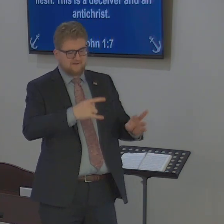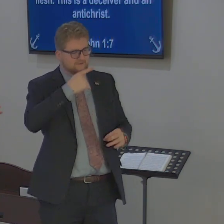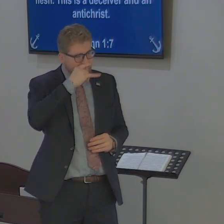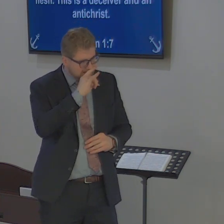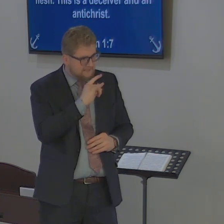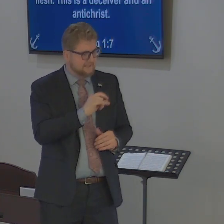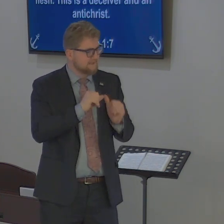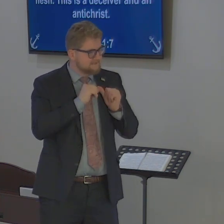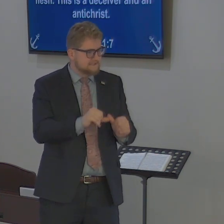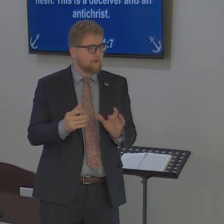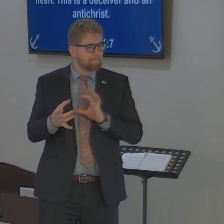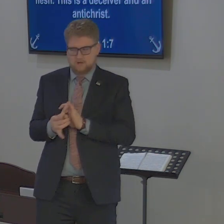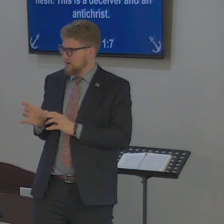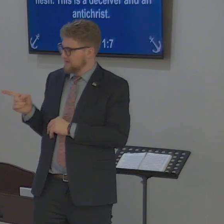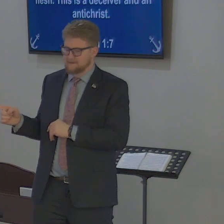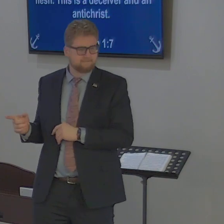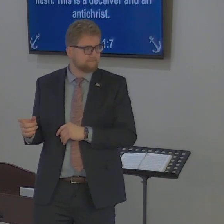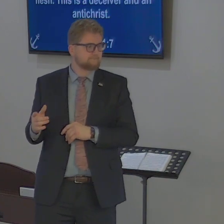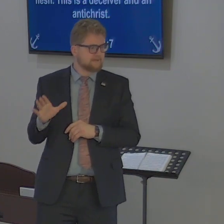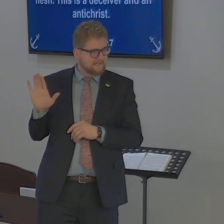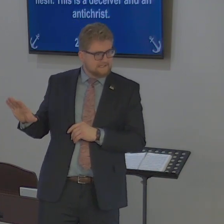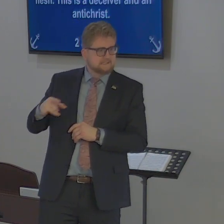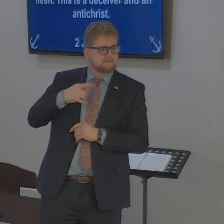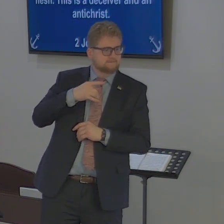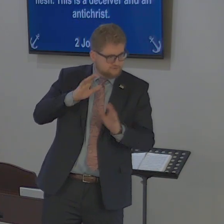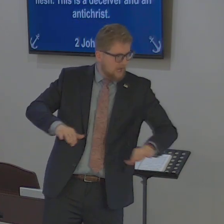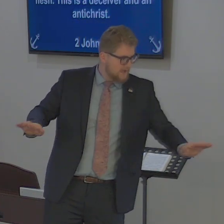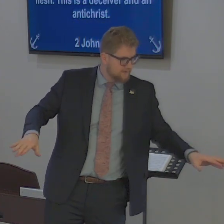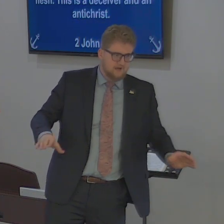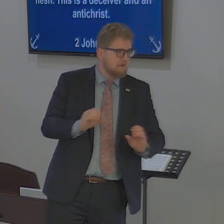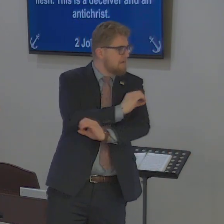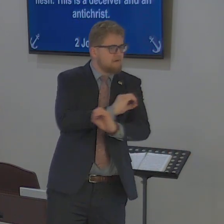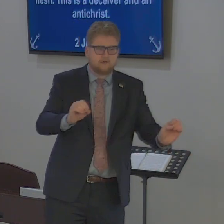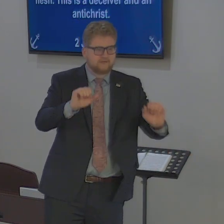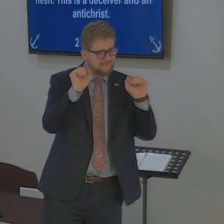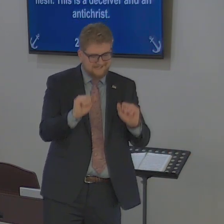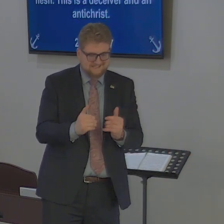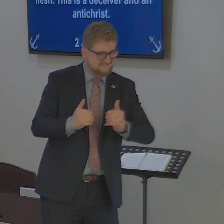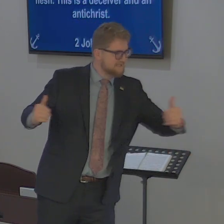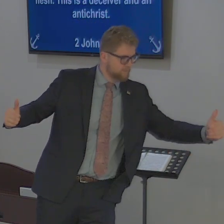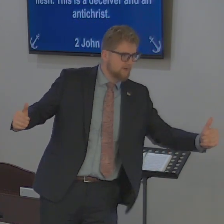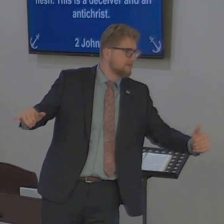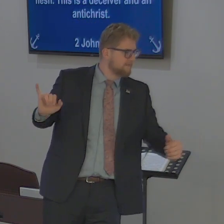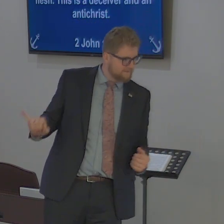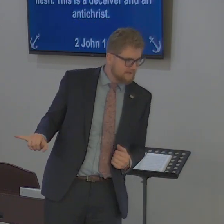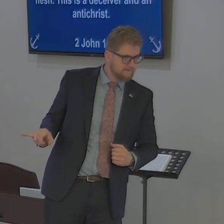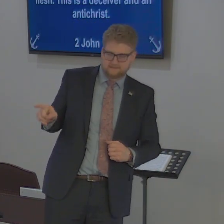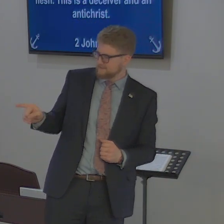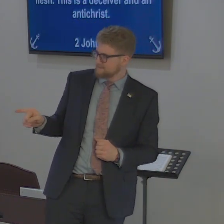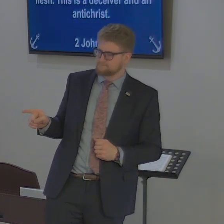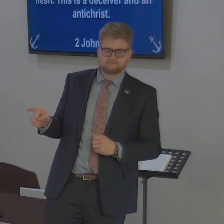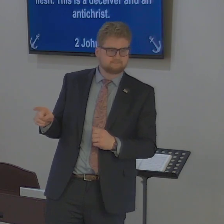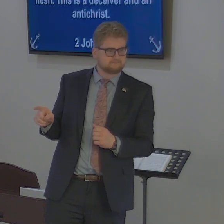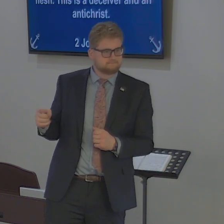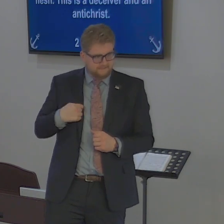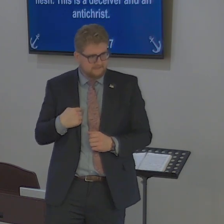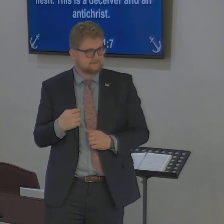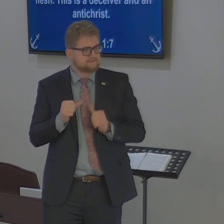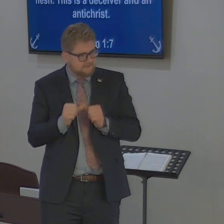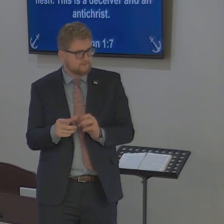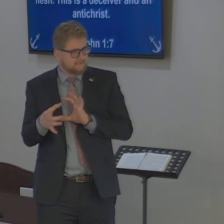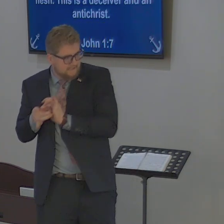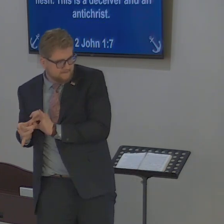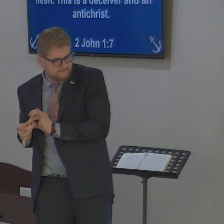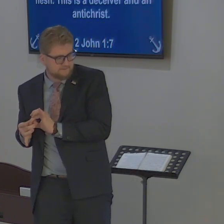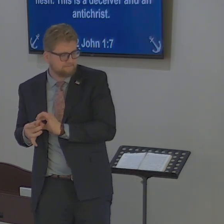He's still my child. There's nothing that can do to separate that. You with me? So the moment we believe in Christ Jesus,